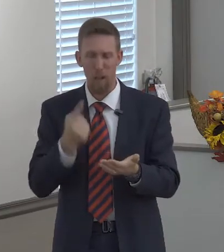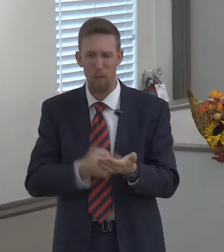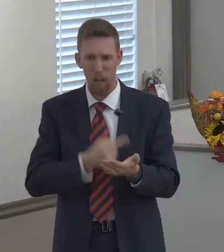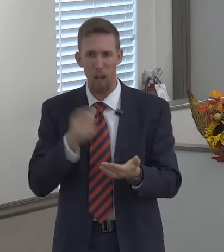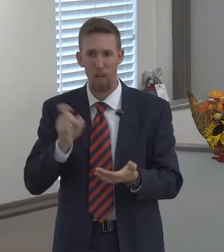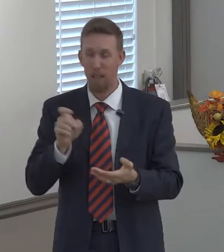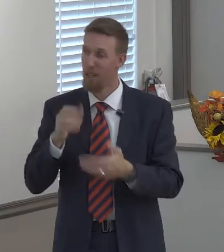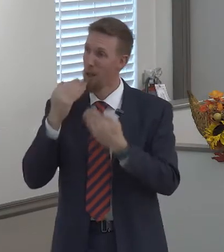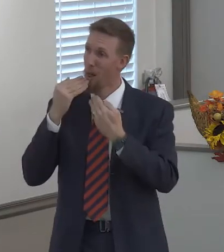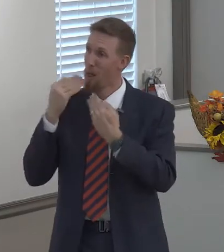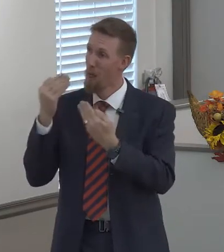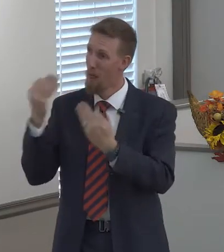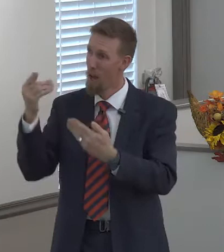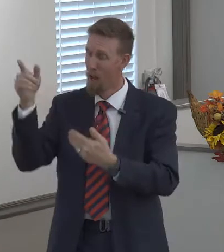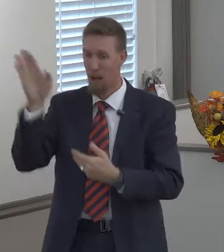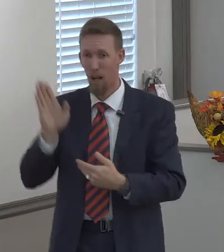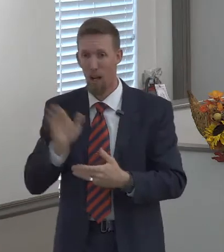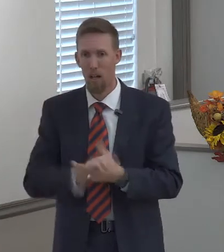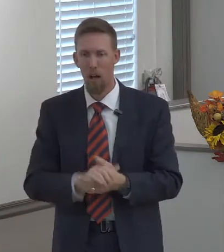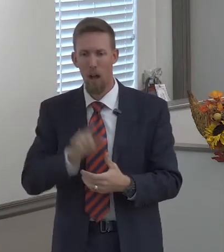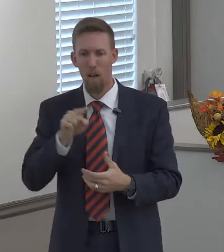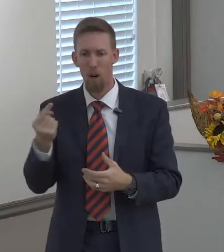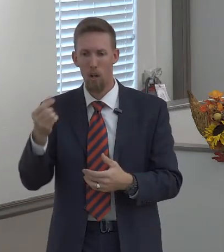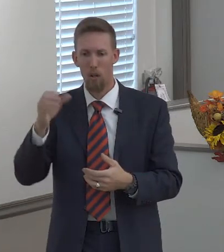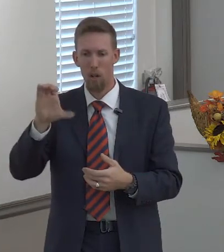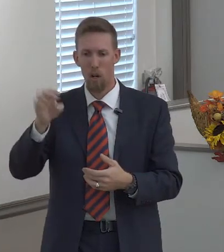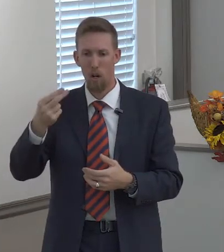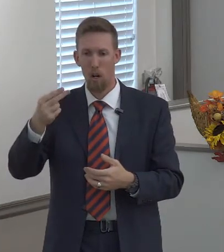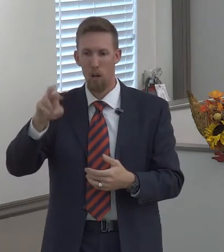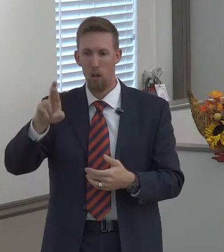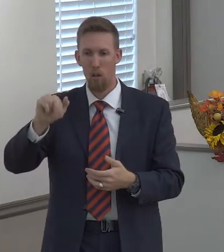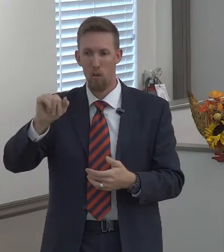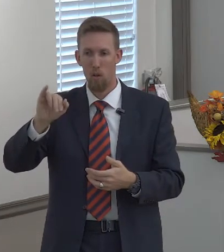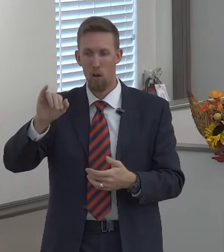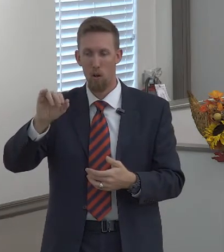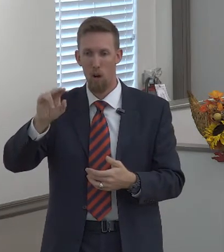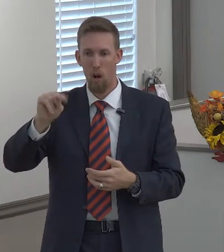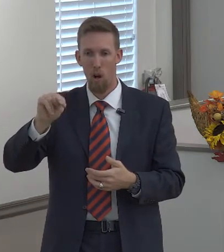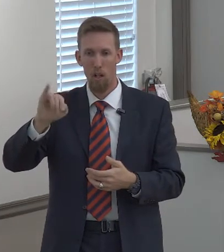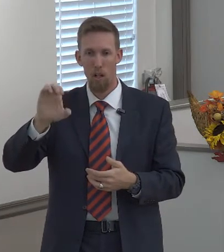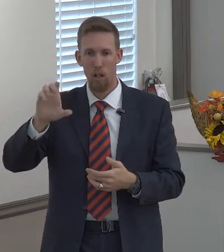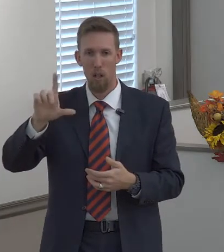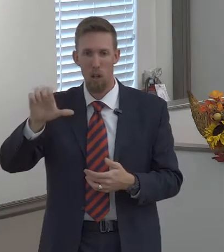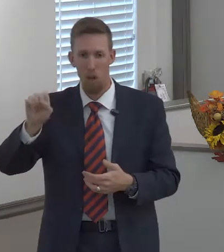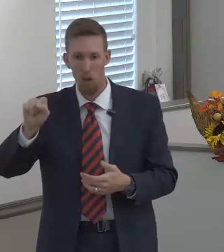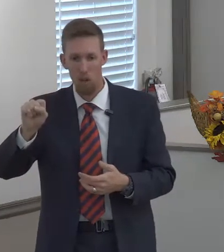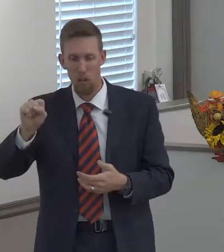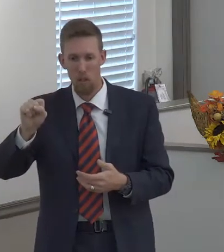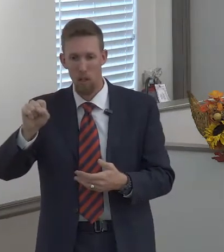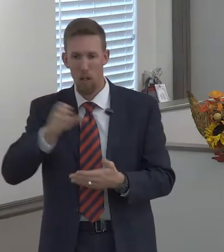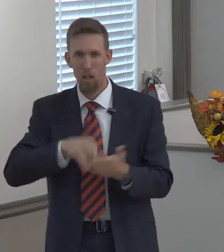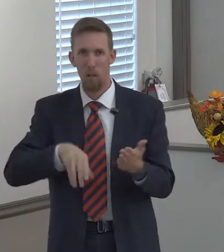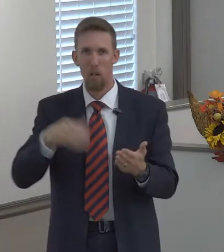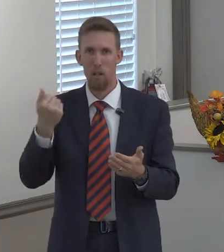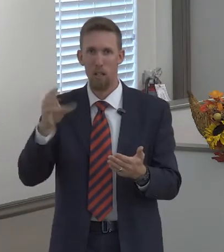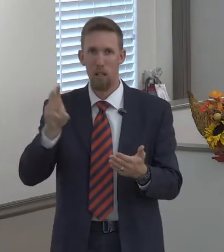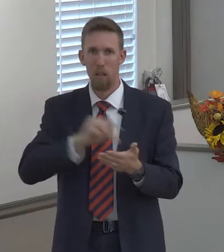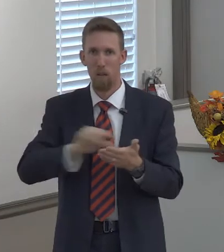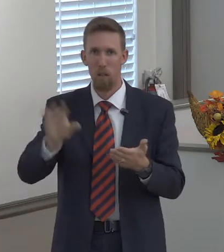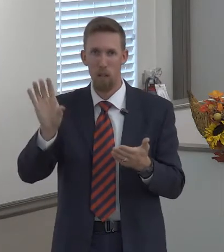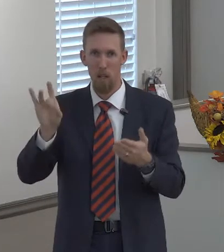lost a lot of its original impact. I think as time gone on, I think, and